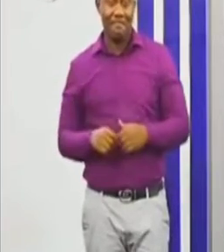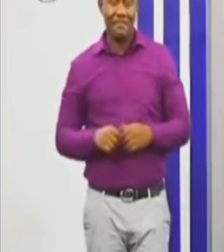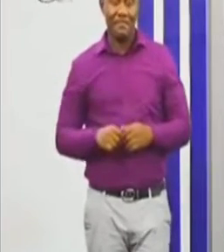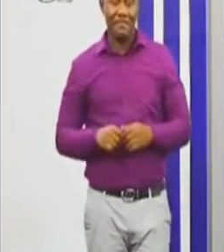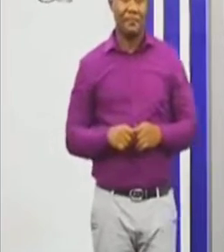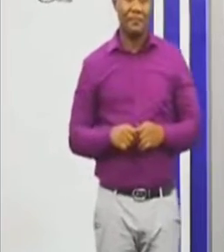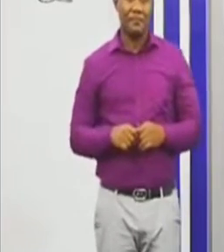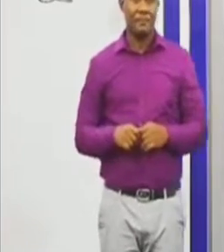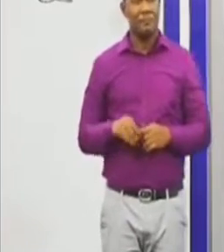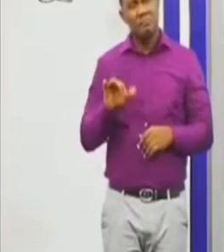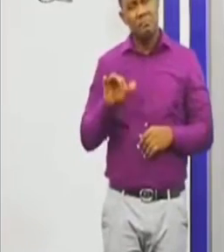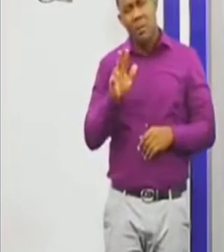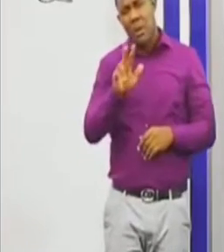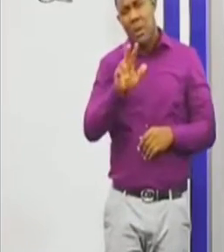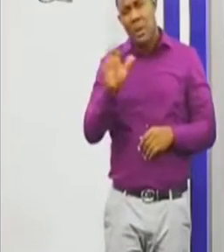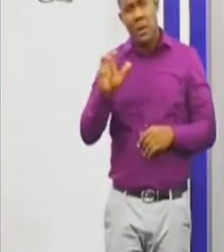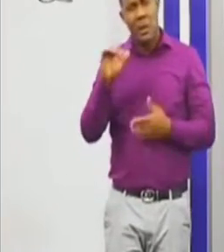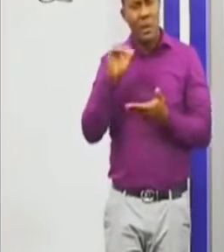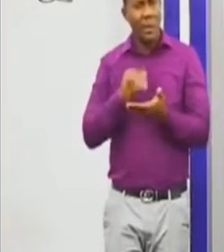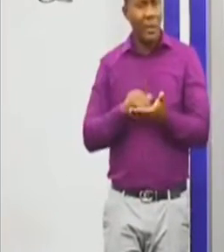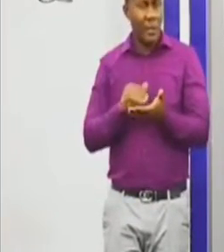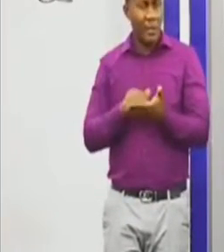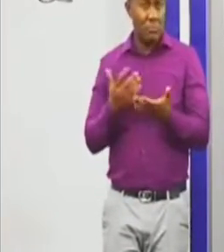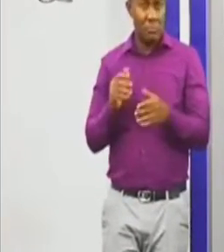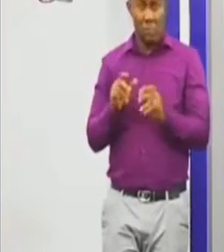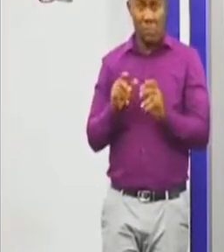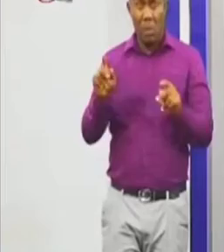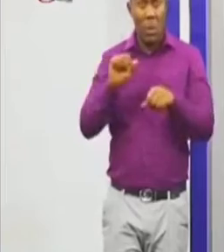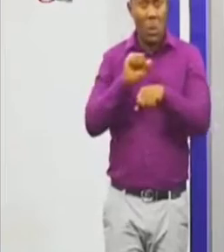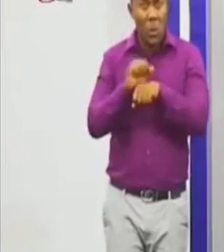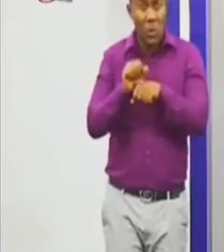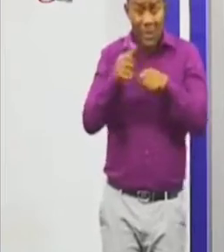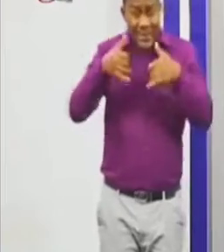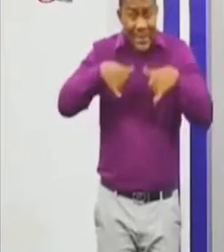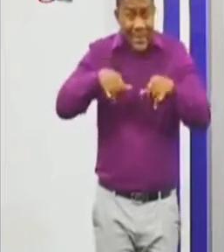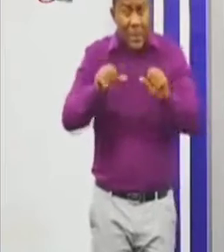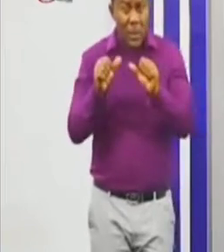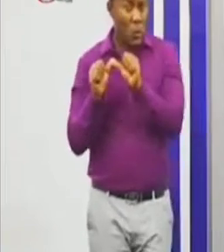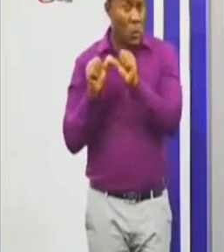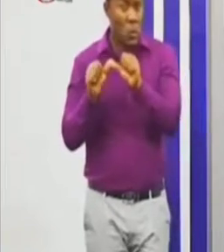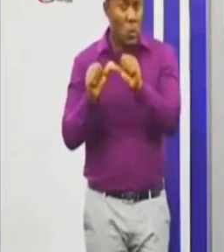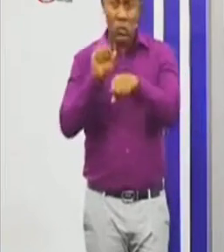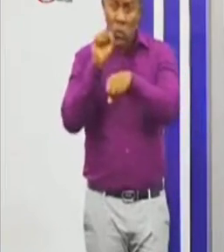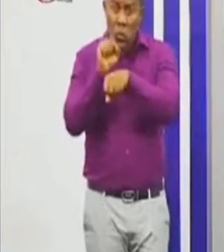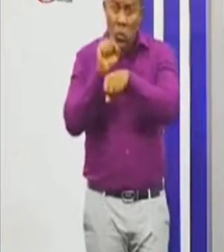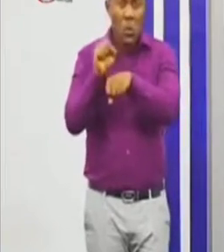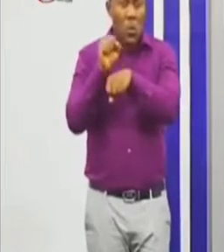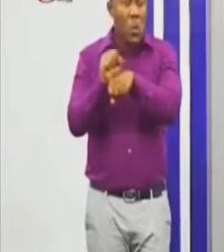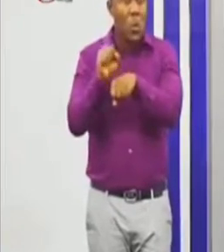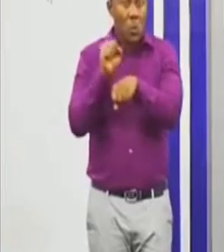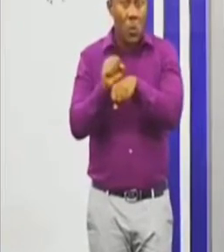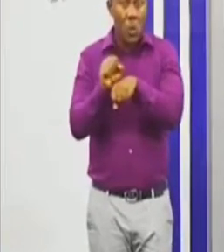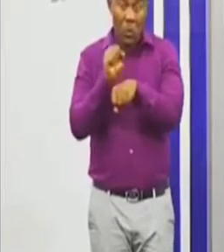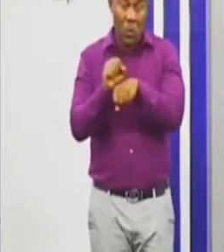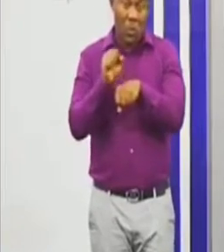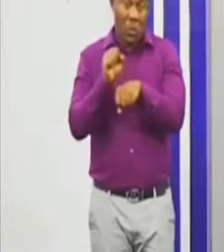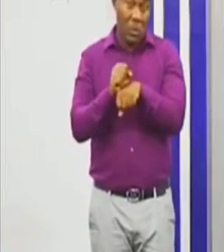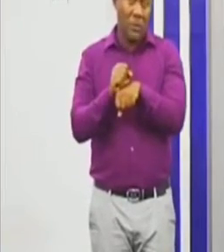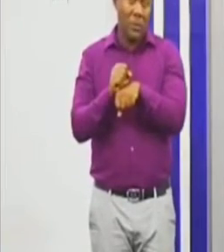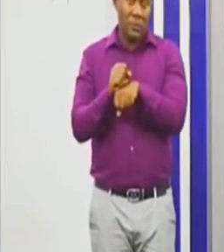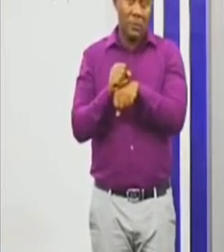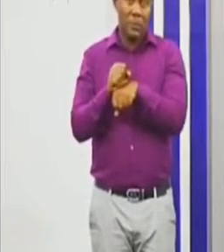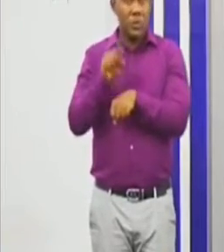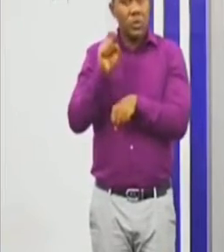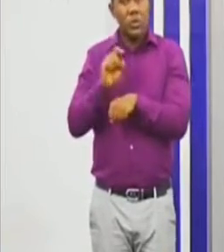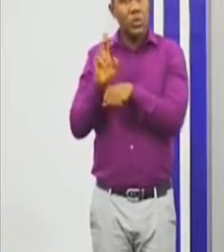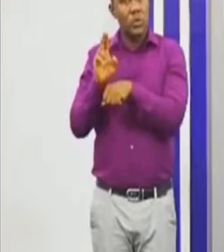A 300,000 public sector workers. Nyumaku ɛwɔ ministries, departments, the agency no. To be used as